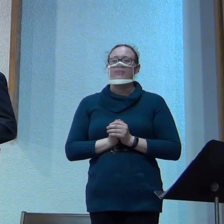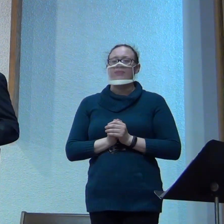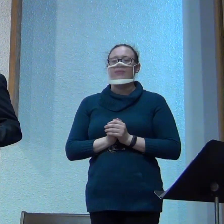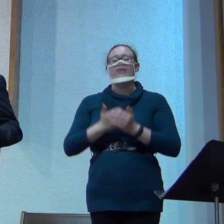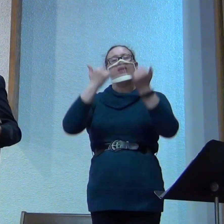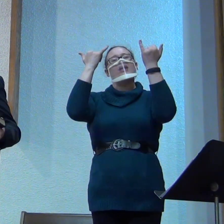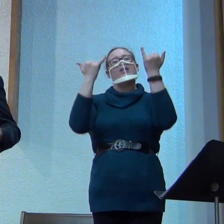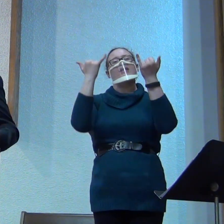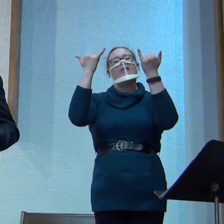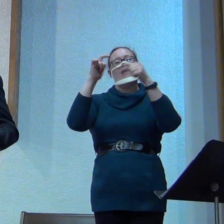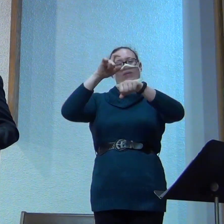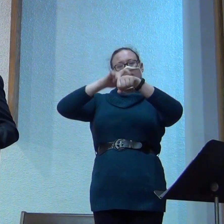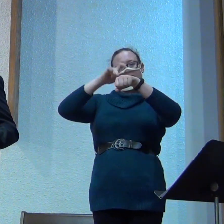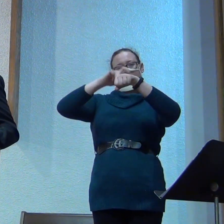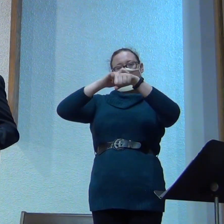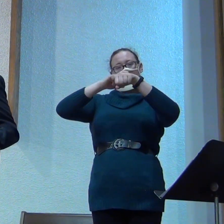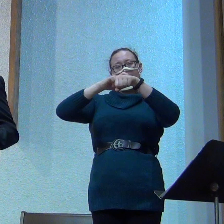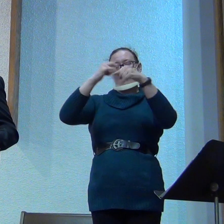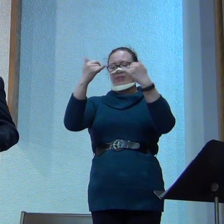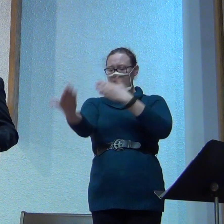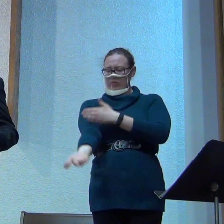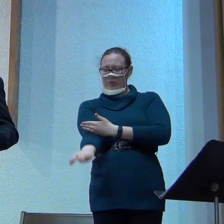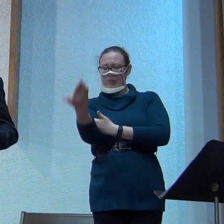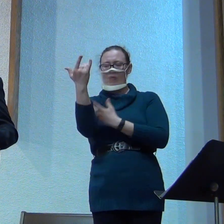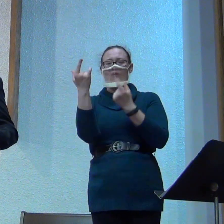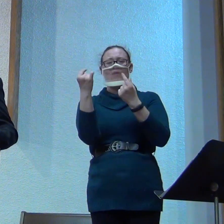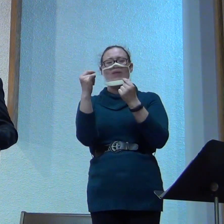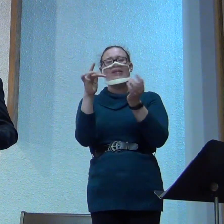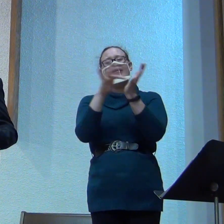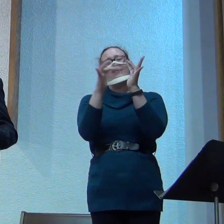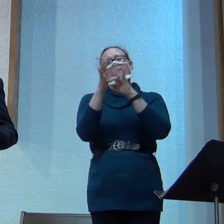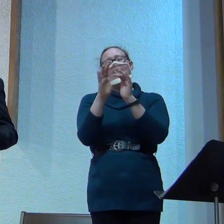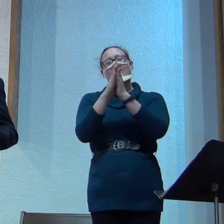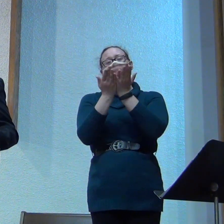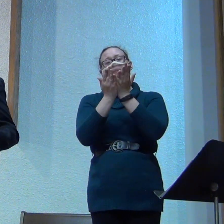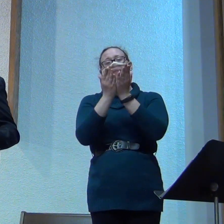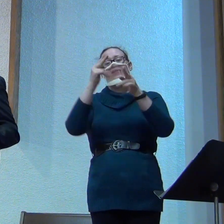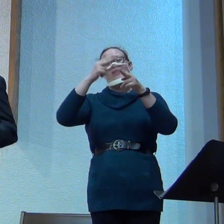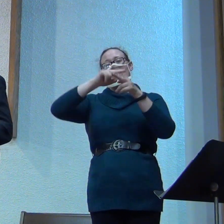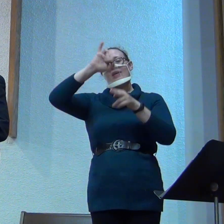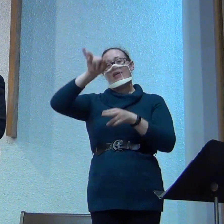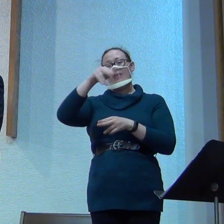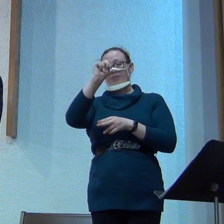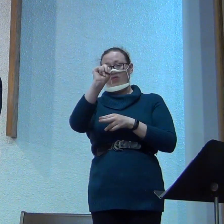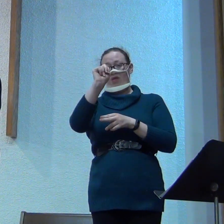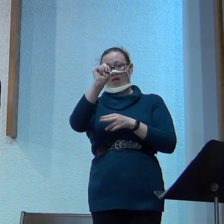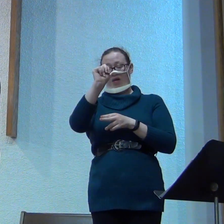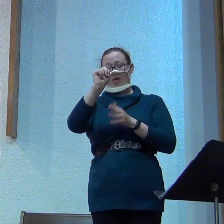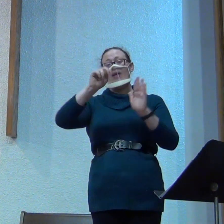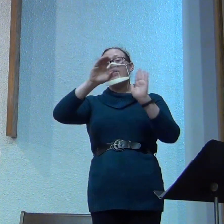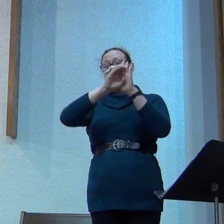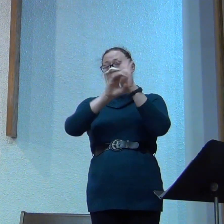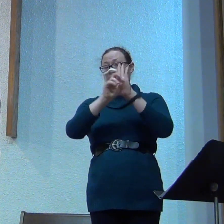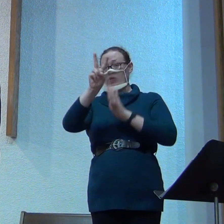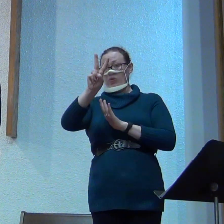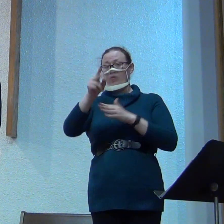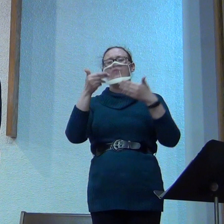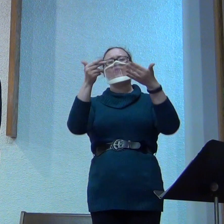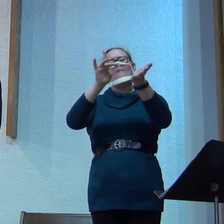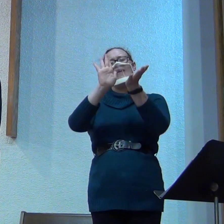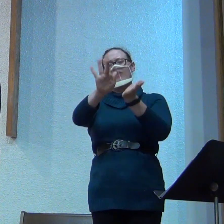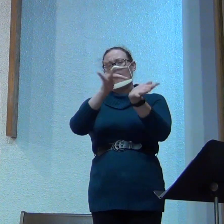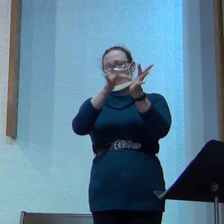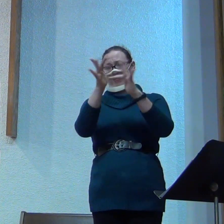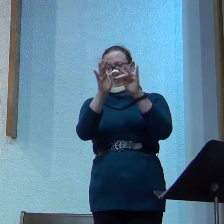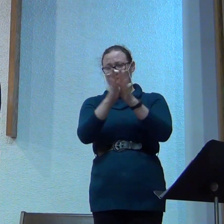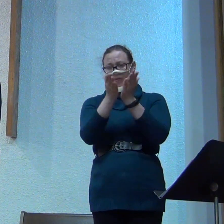We're going to take some time this morning to look at John chapter 2. I invite you to take your Bible and turn with me